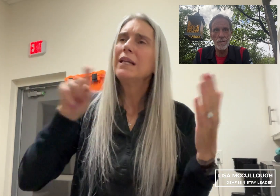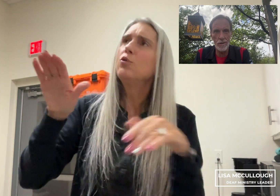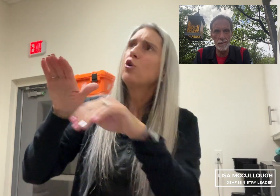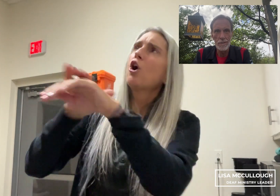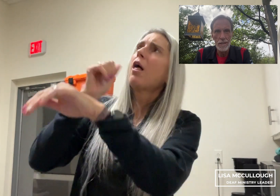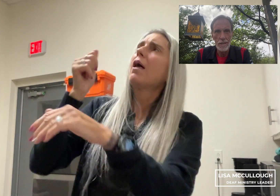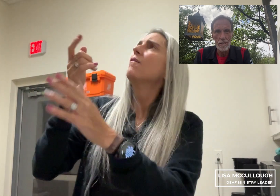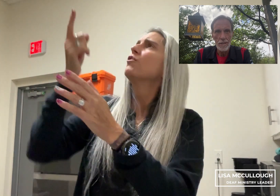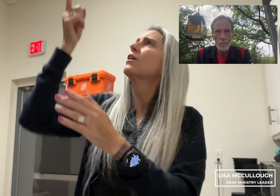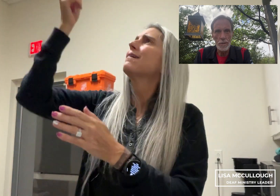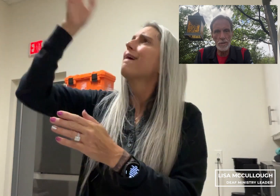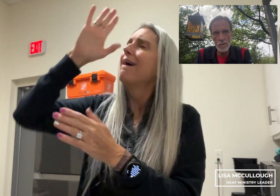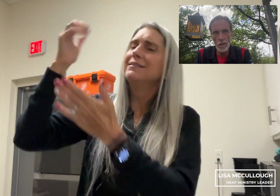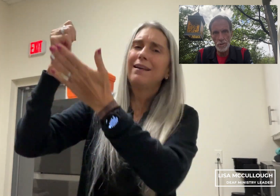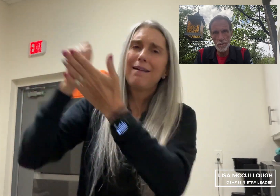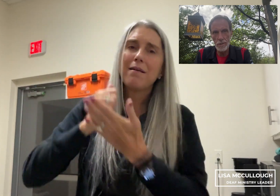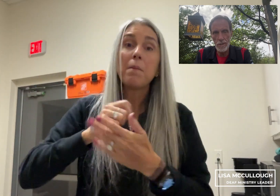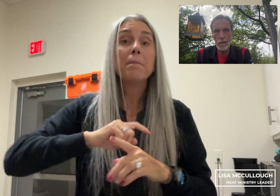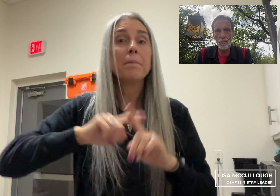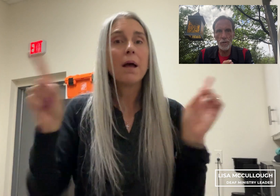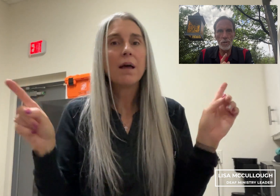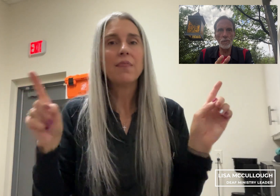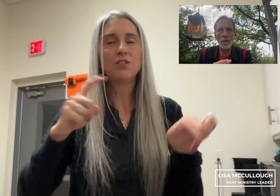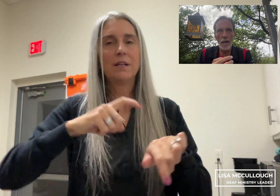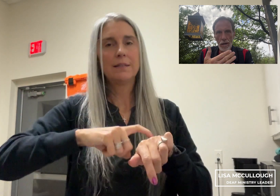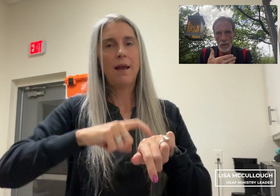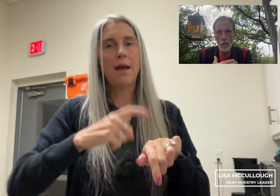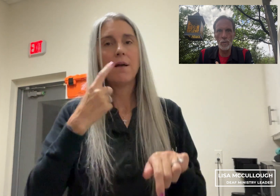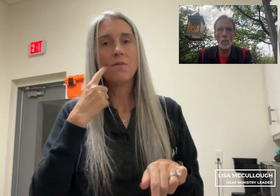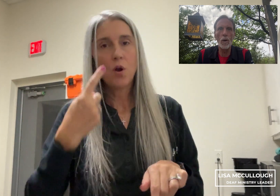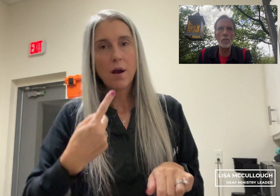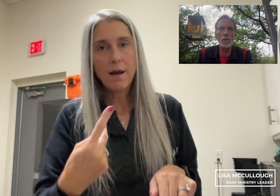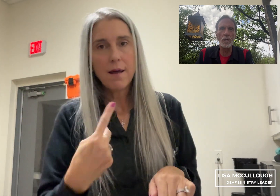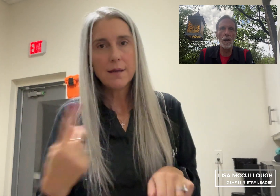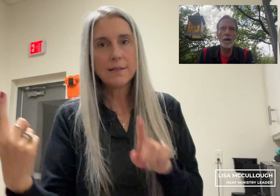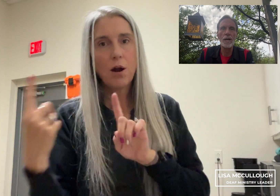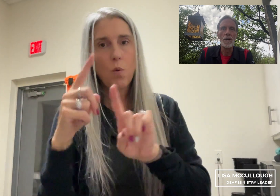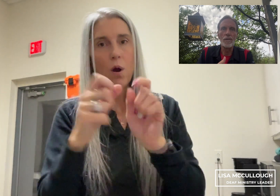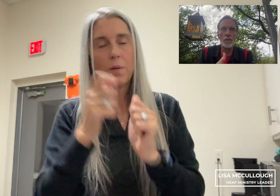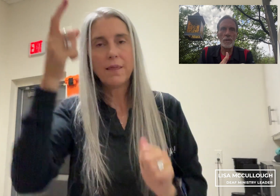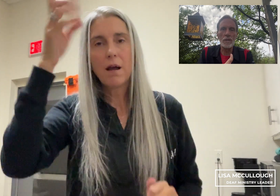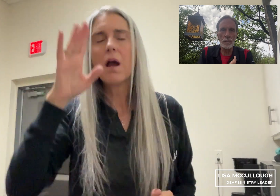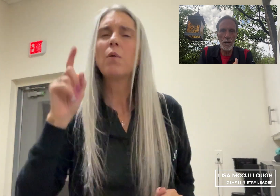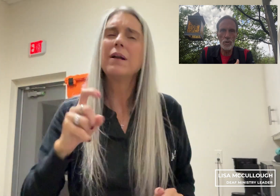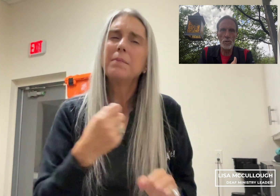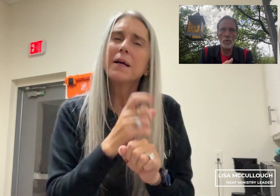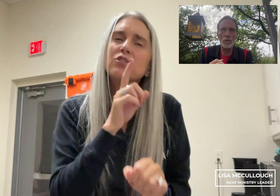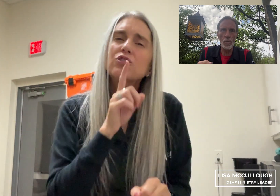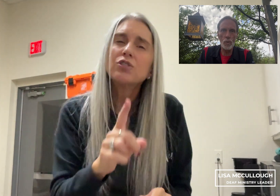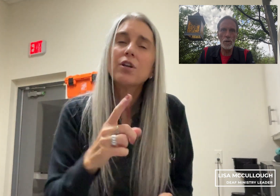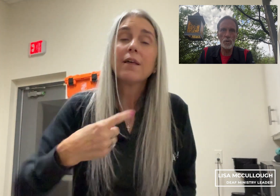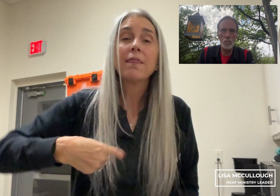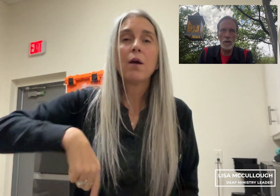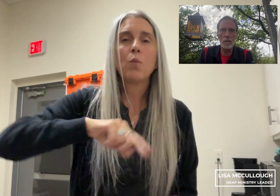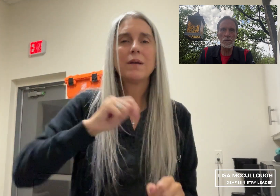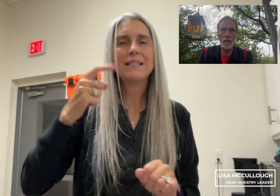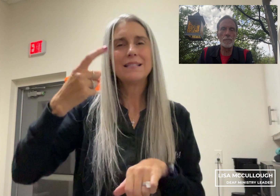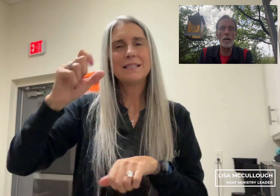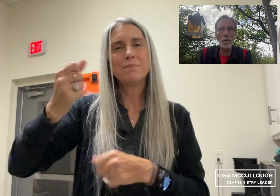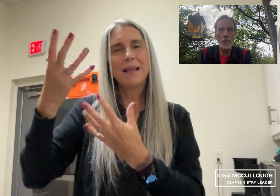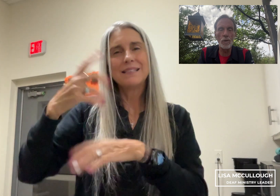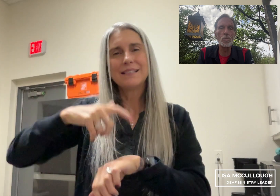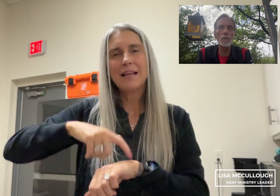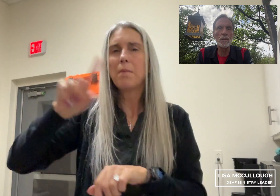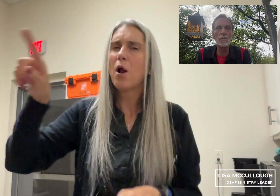for God's help. But there's also a time for you and I in our own walk with God that we need to make sure that we are spending